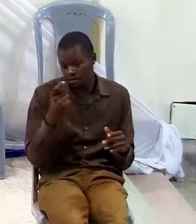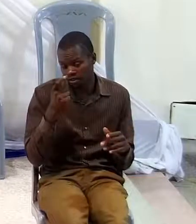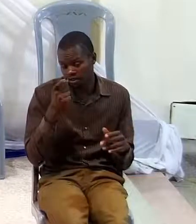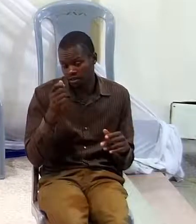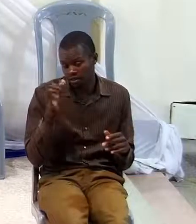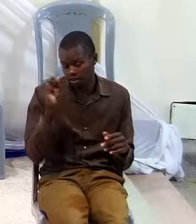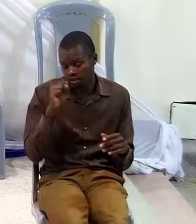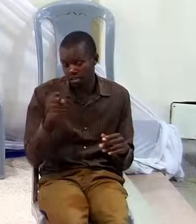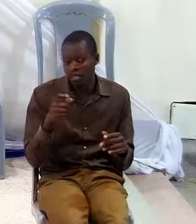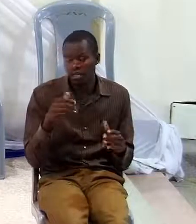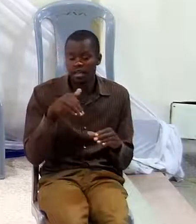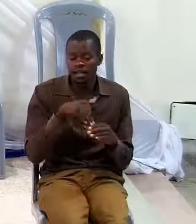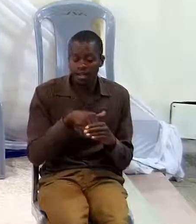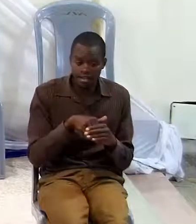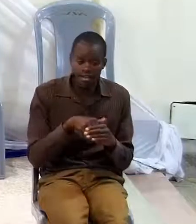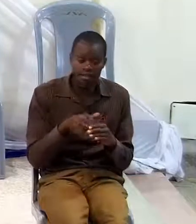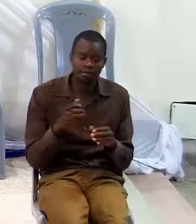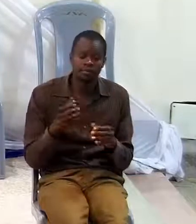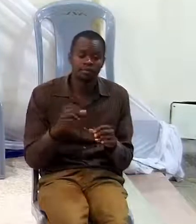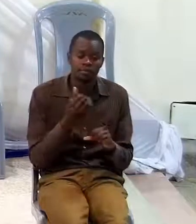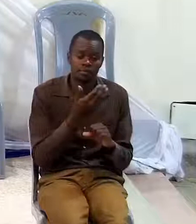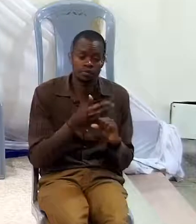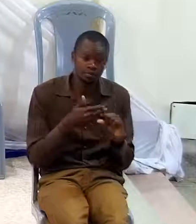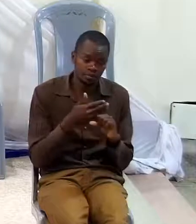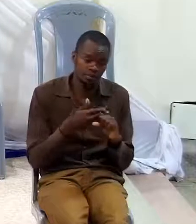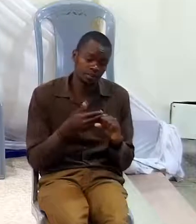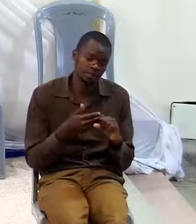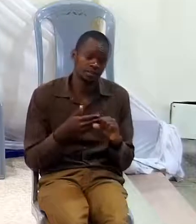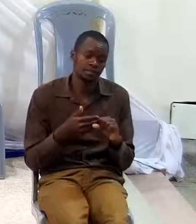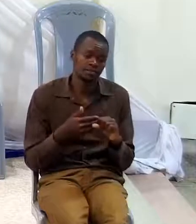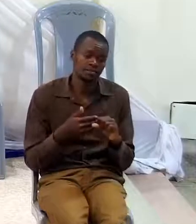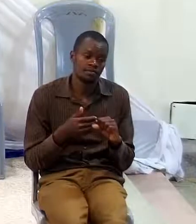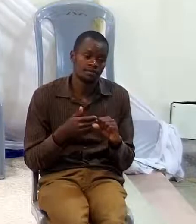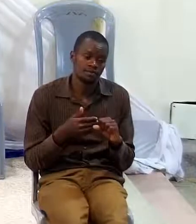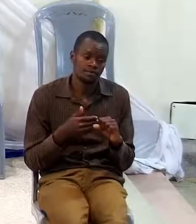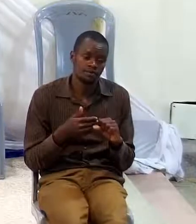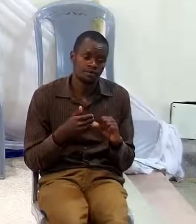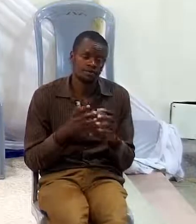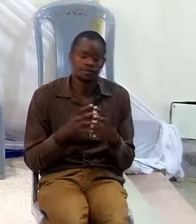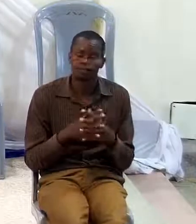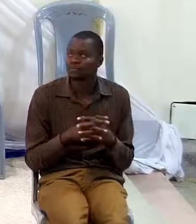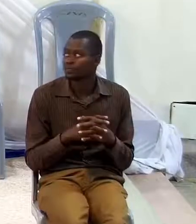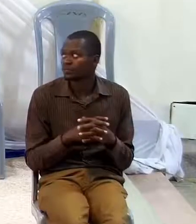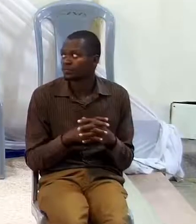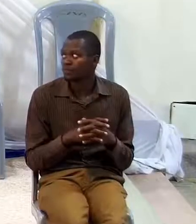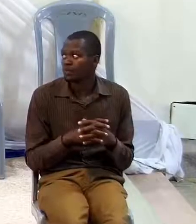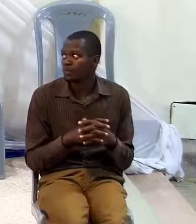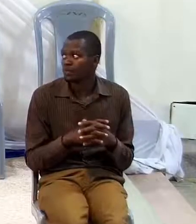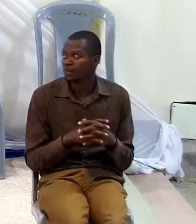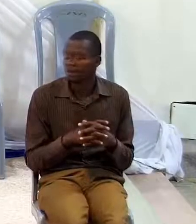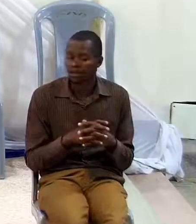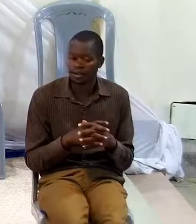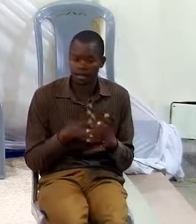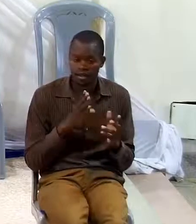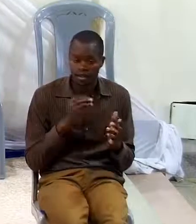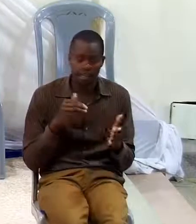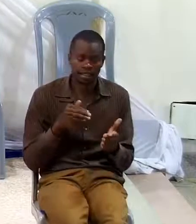it is this cut that is free from fat. And again, I appreciate so much